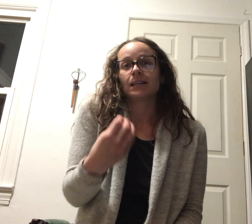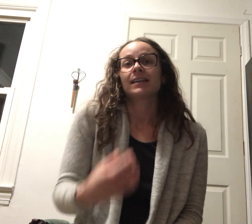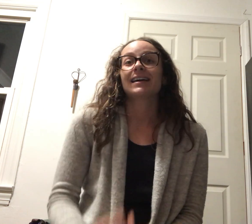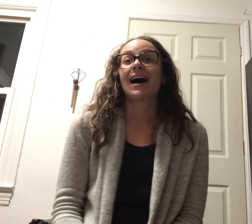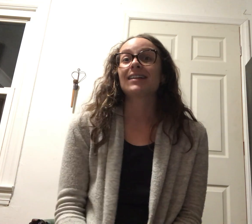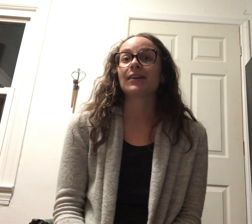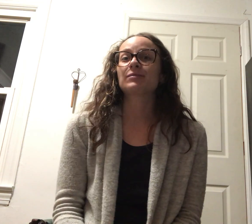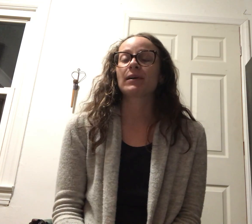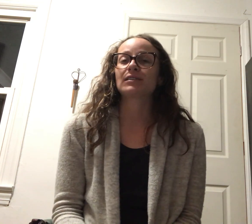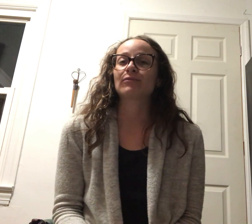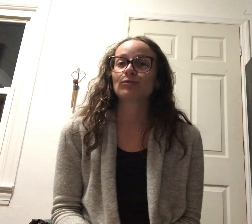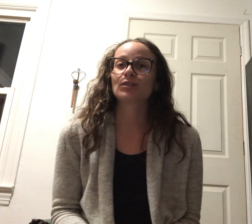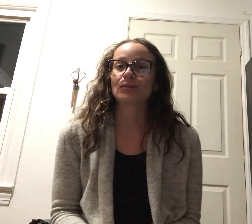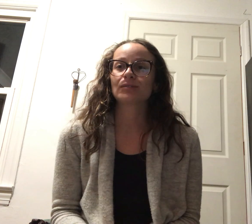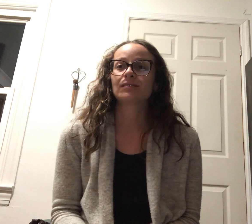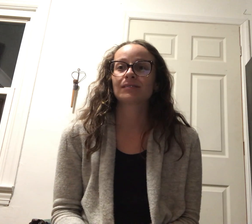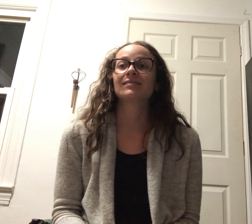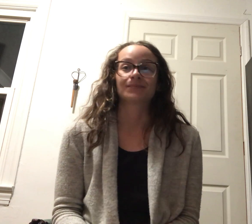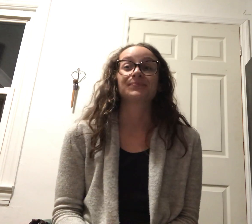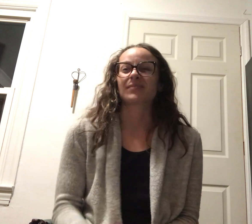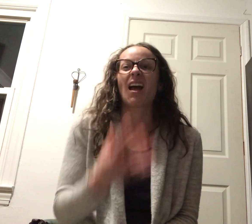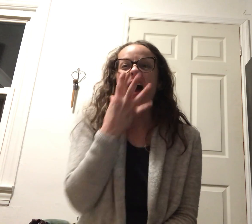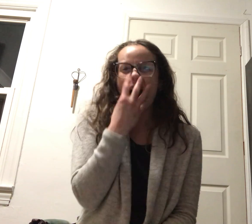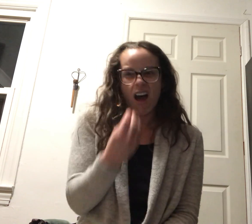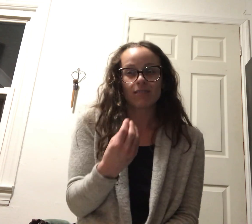Yeah, I love spicy food too.